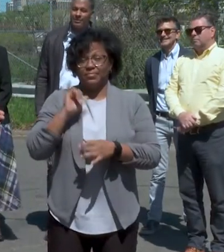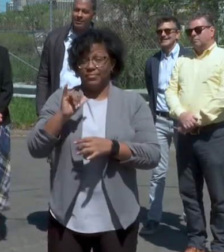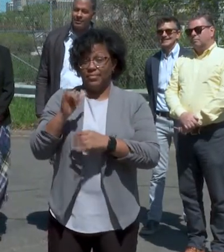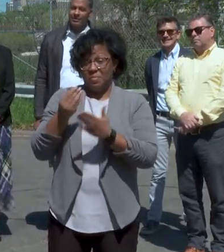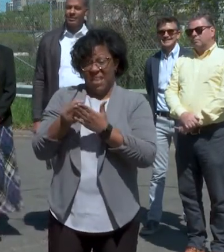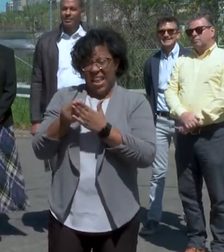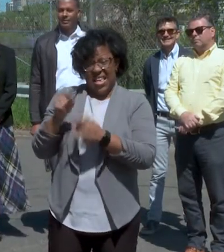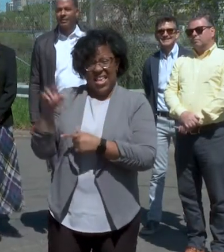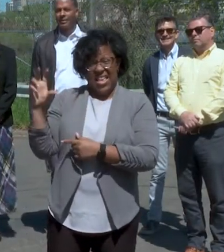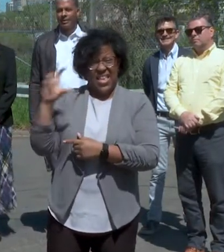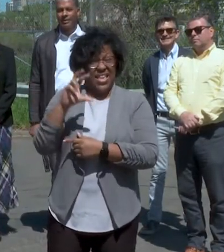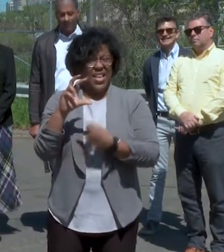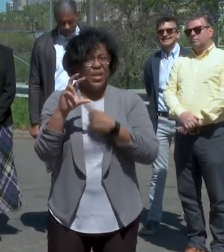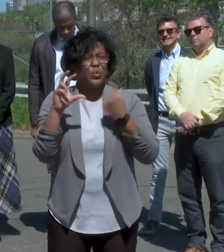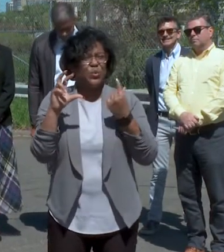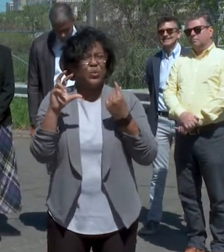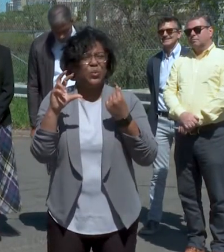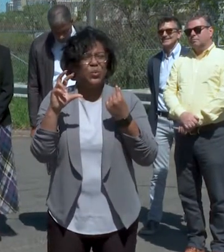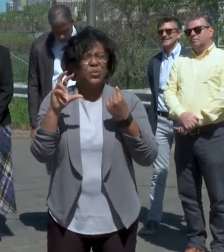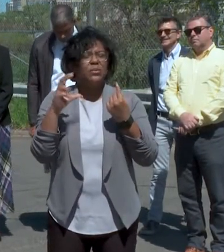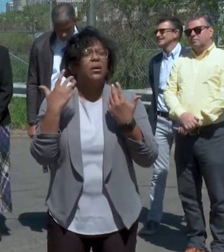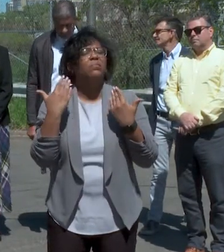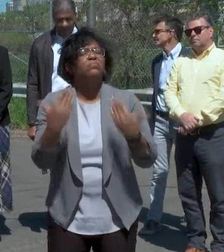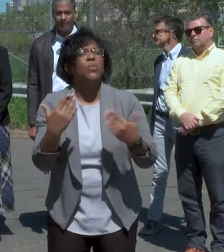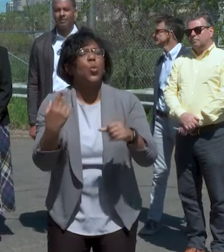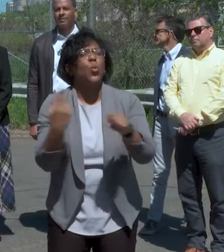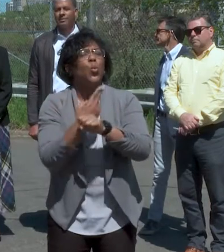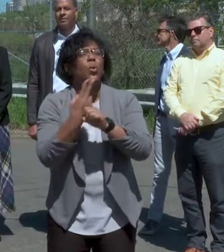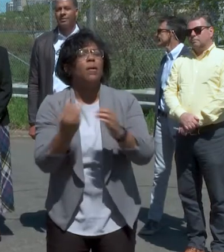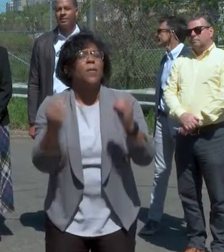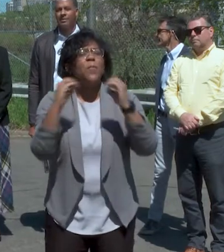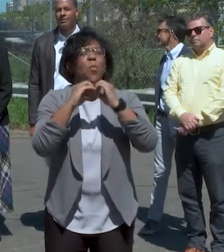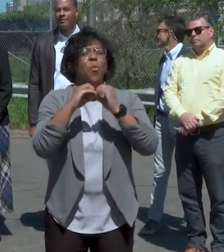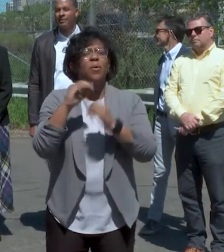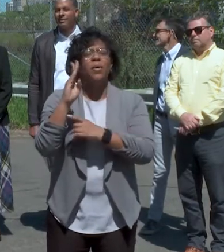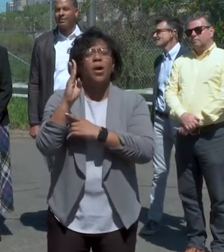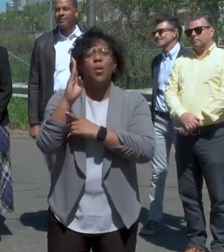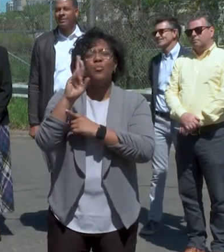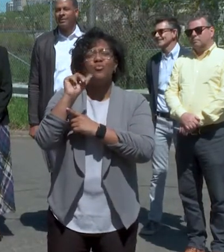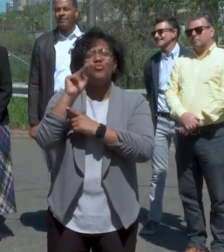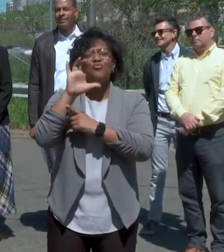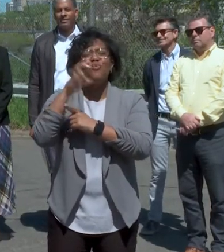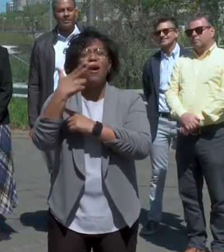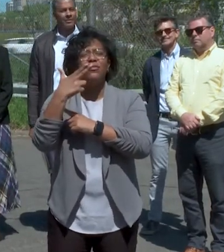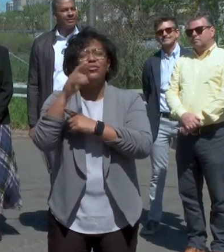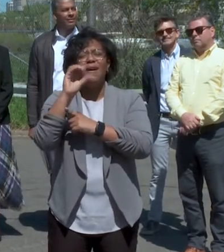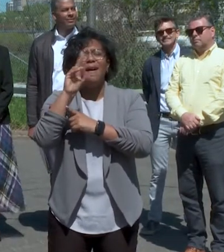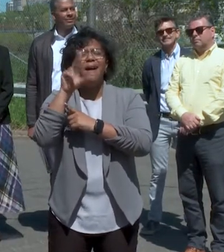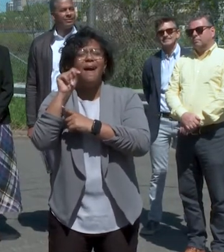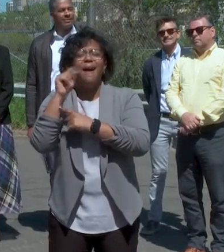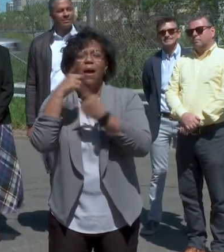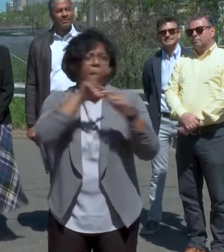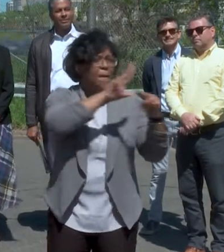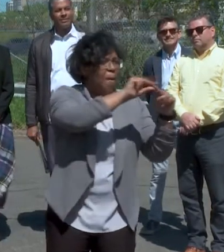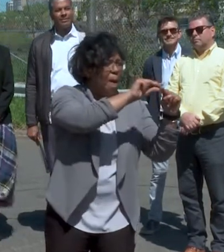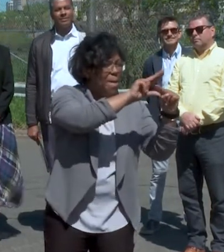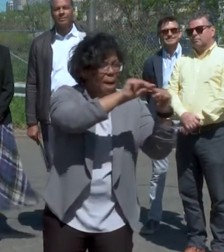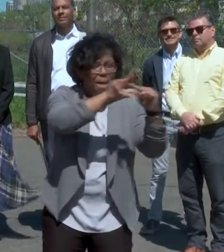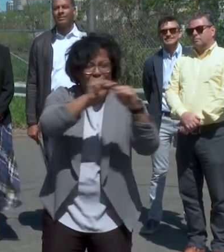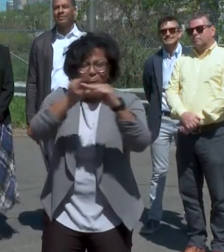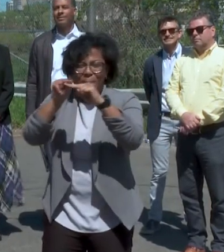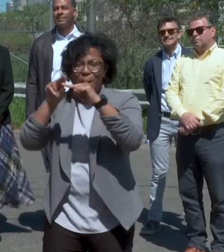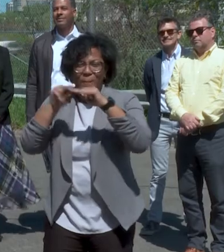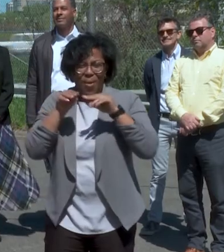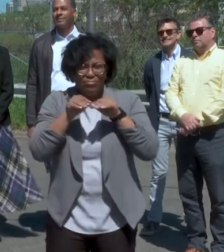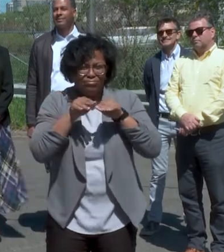branching out. Pardon the puns here. We're working with a number of different entities, whether that's Green Minneapolis